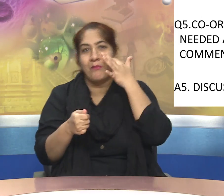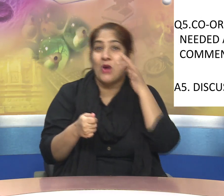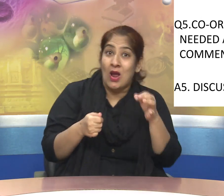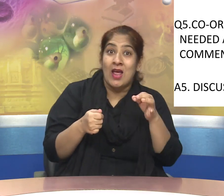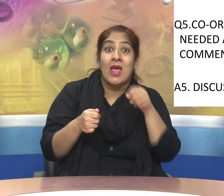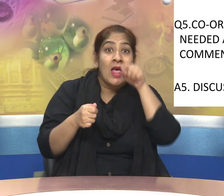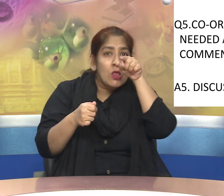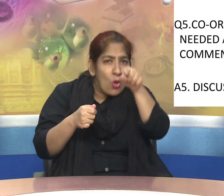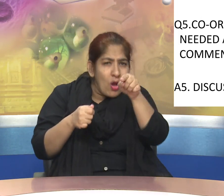different.